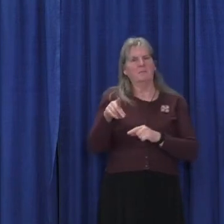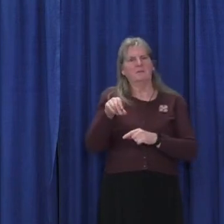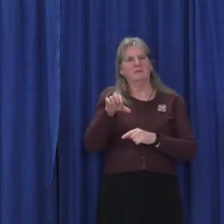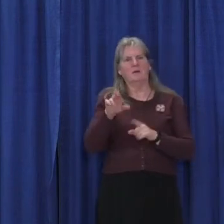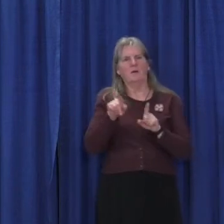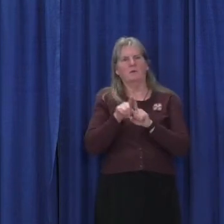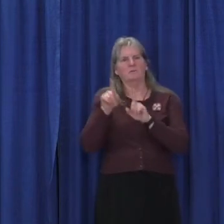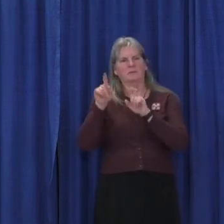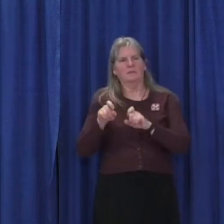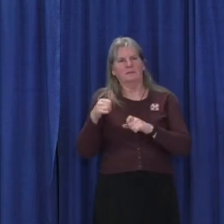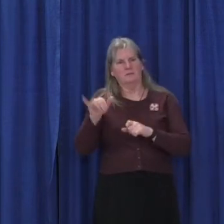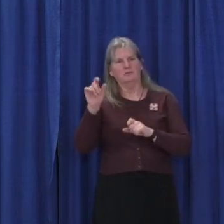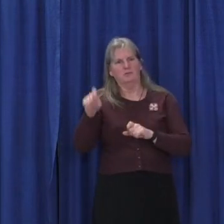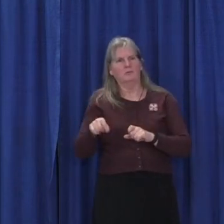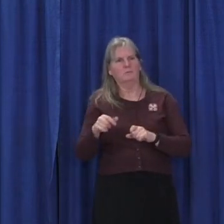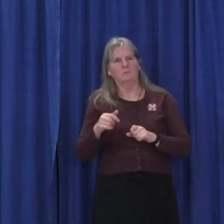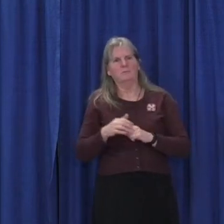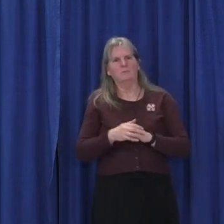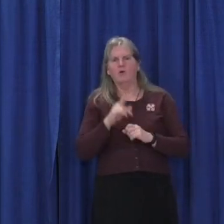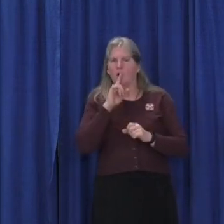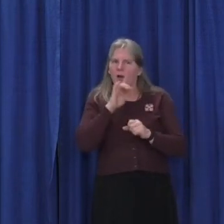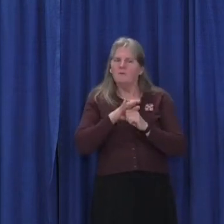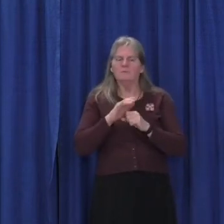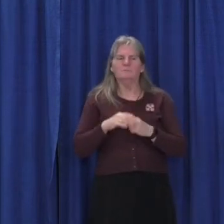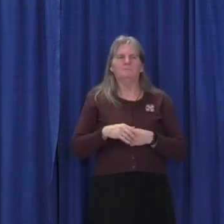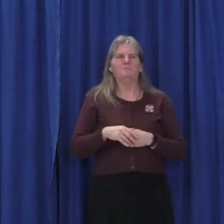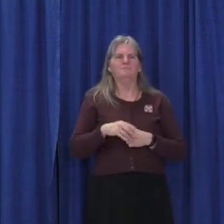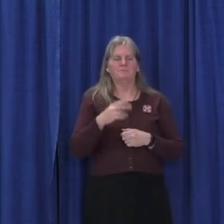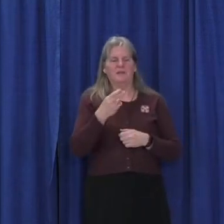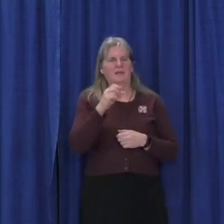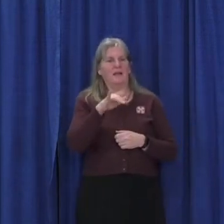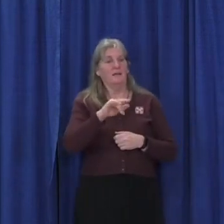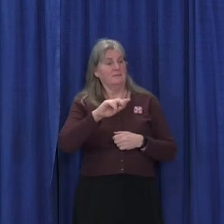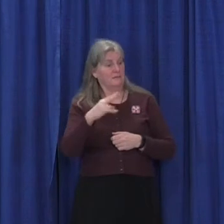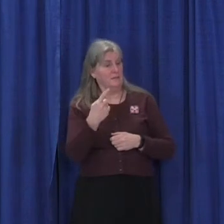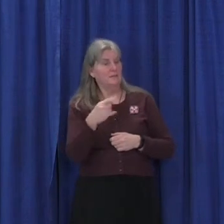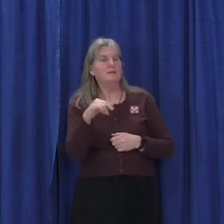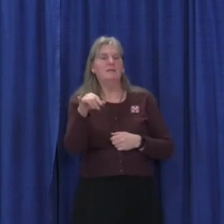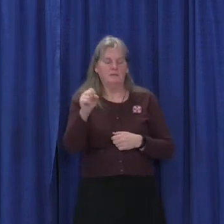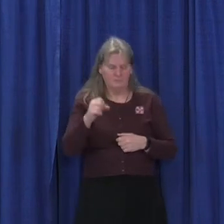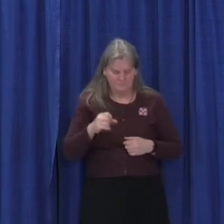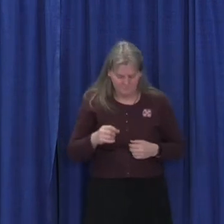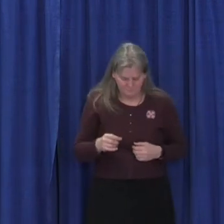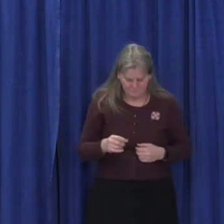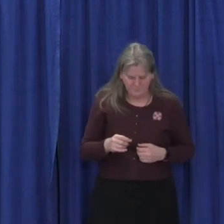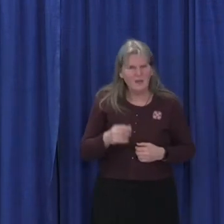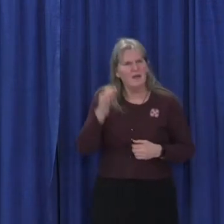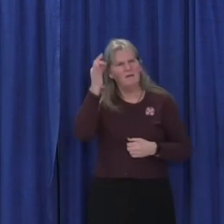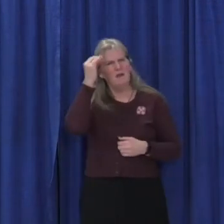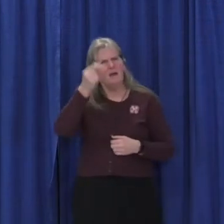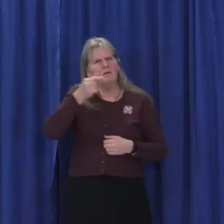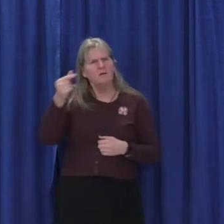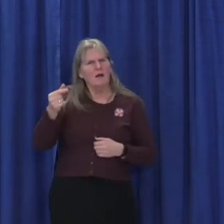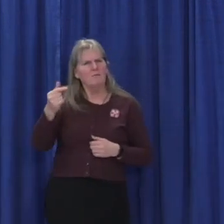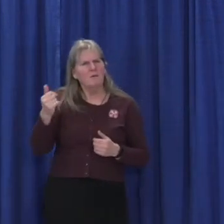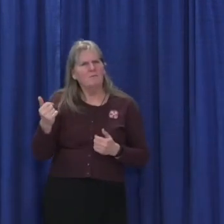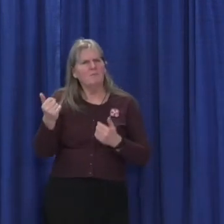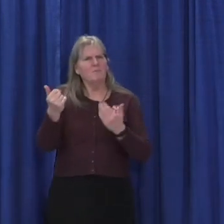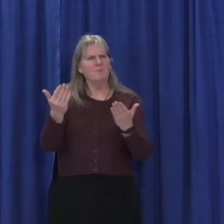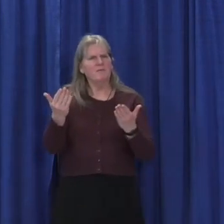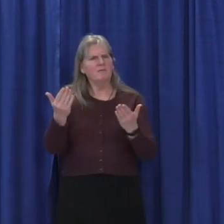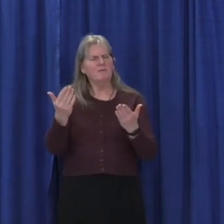second question, Haley. Yeah, thank you. So I understand that the federal government has provided, both